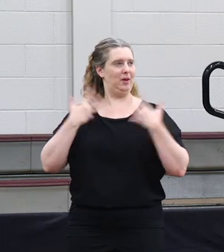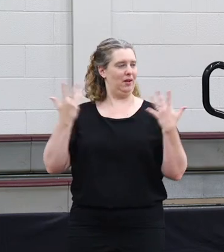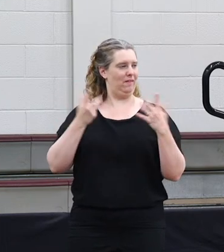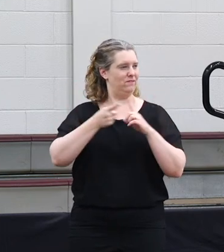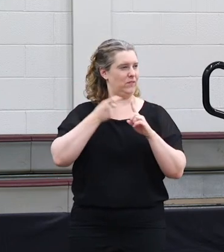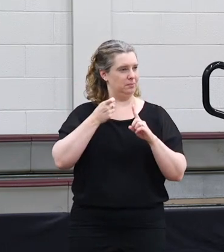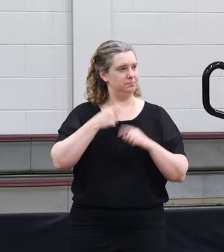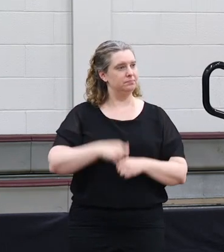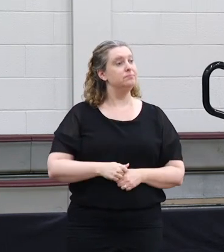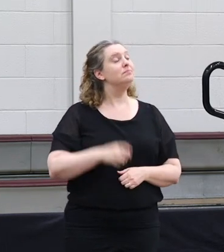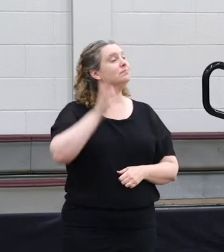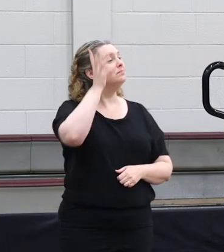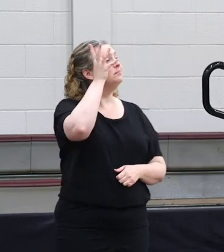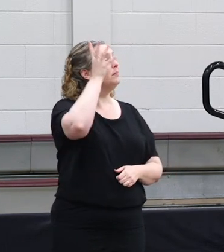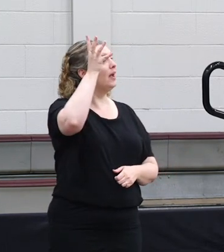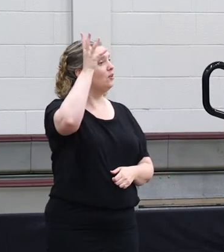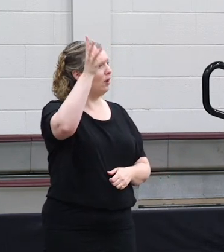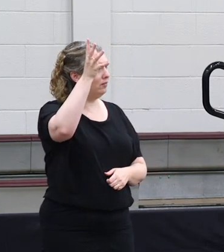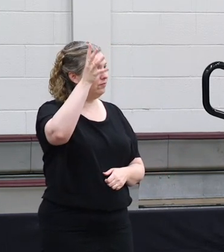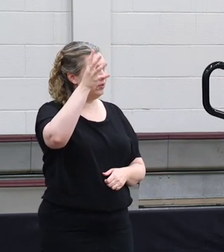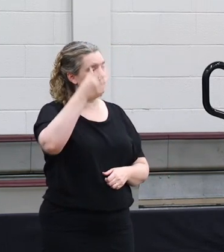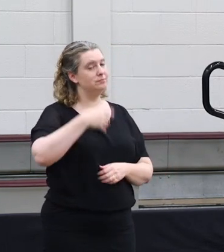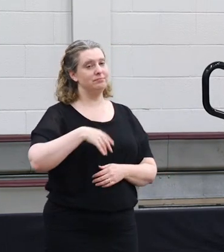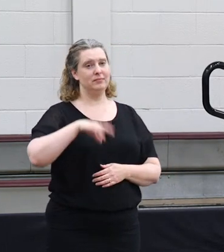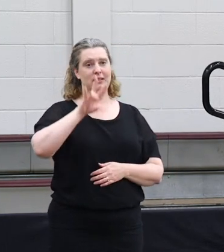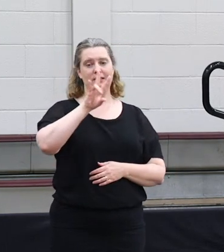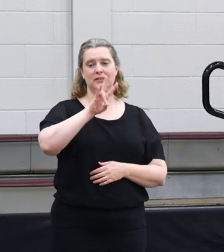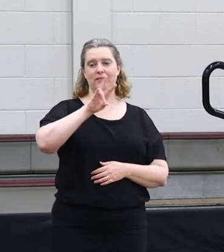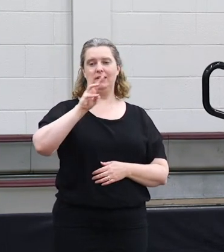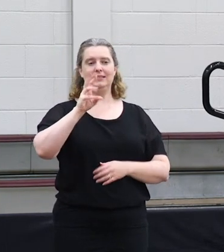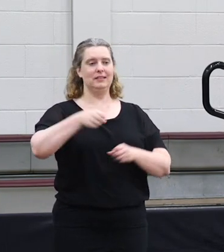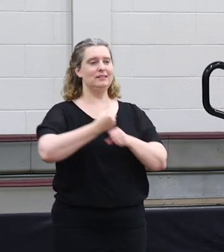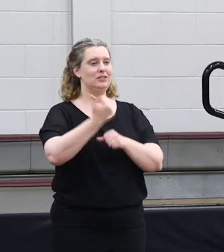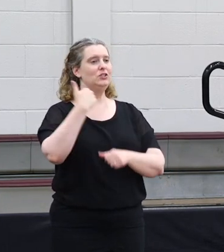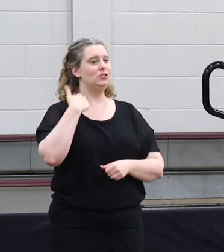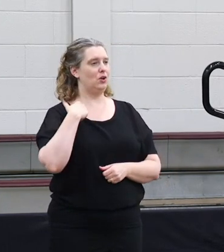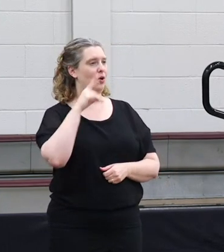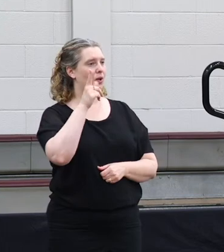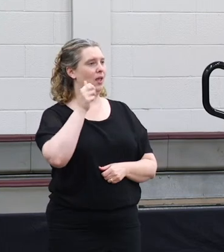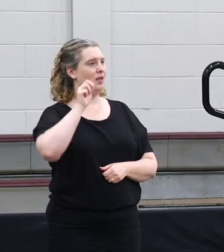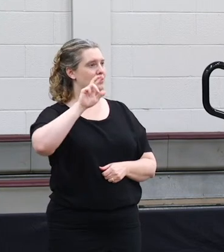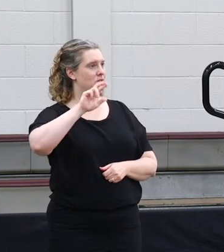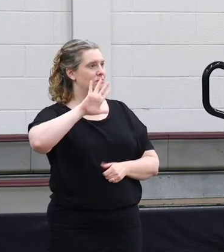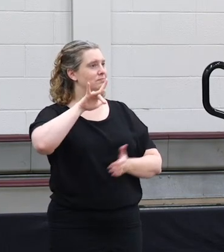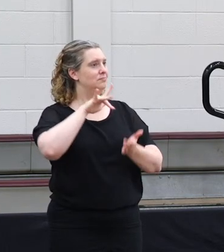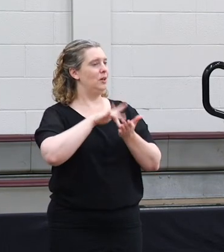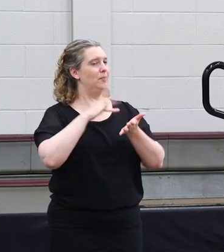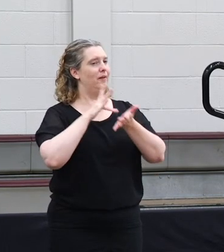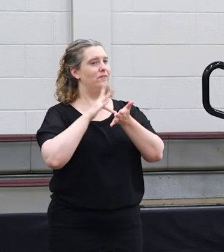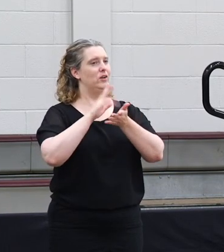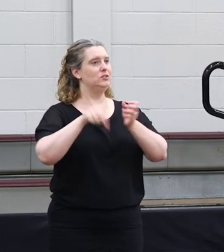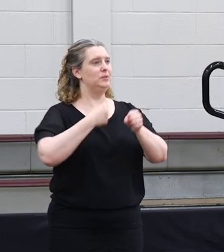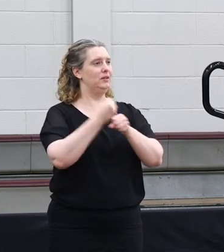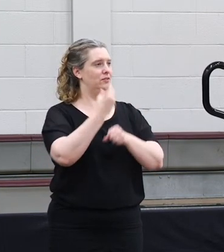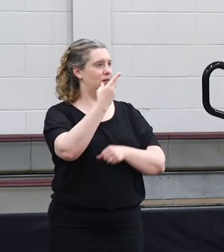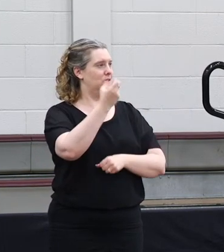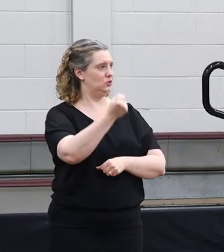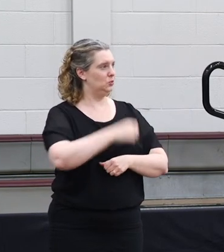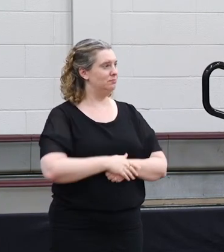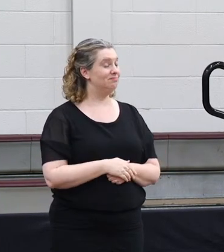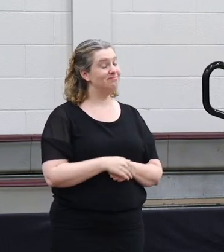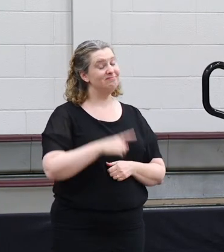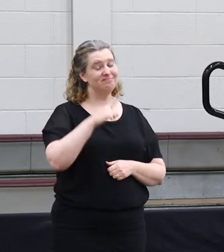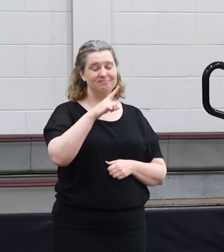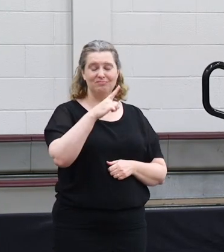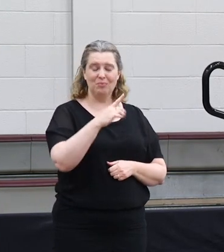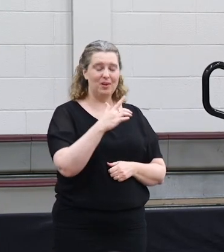I lost my grandfather, born 76 years ago today, to cancer during the middle of my freshman year of high school. He was one of the